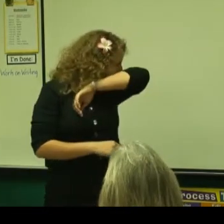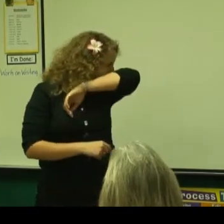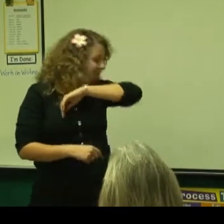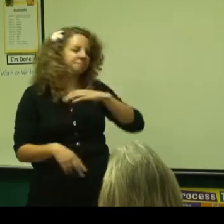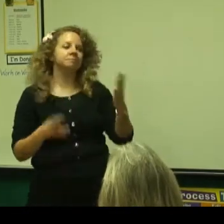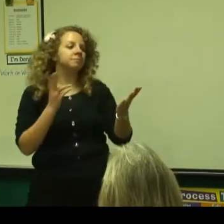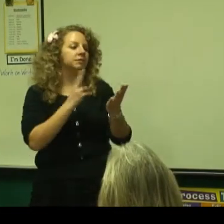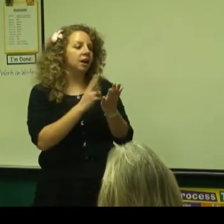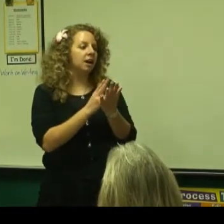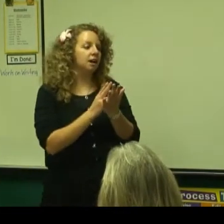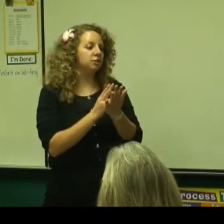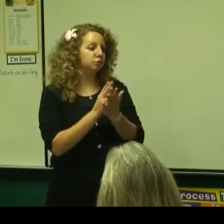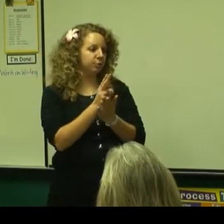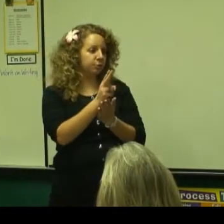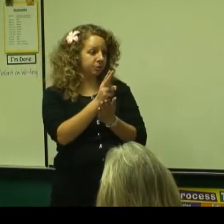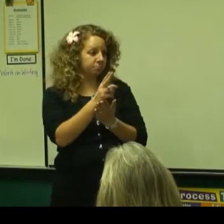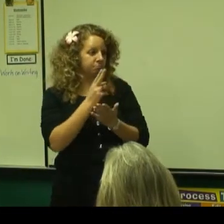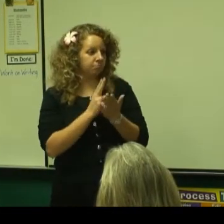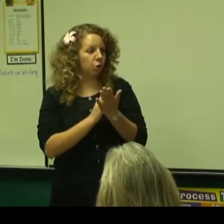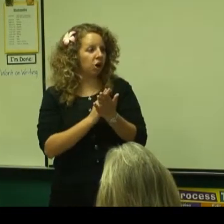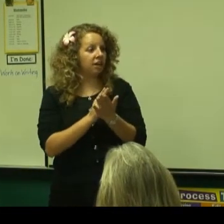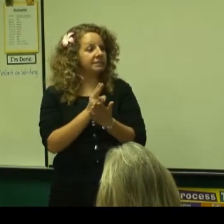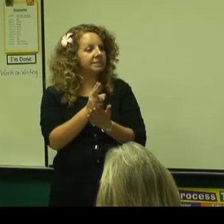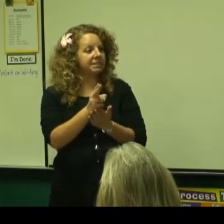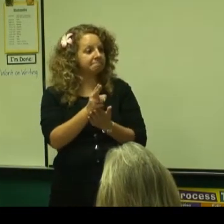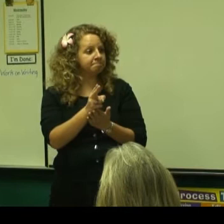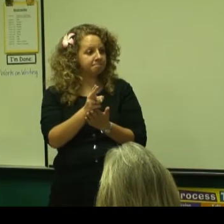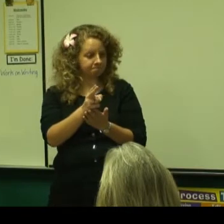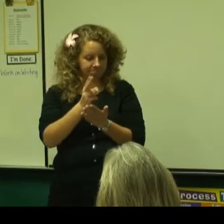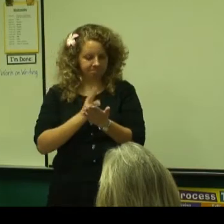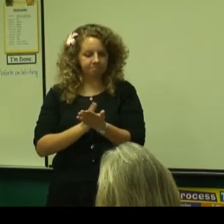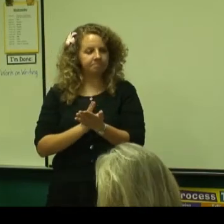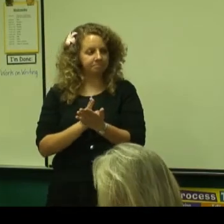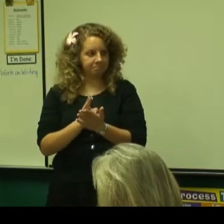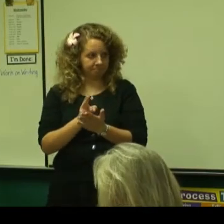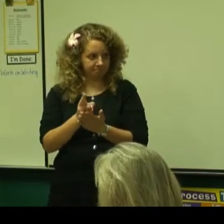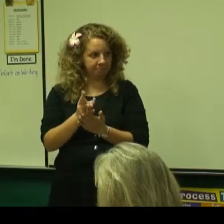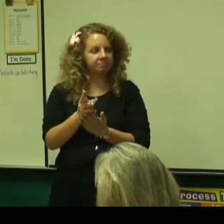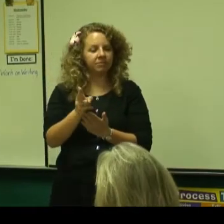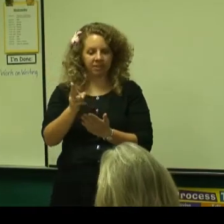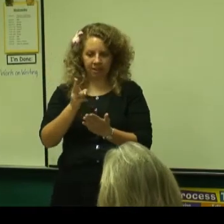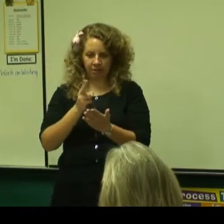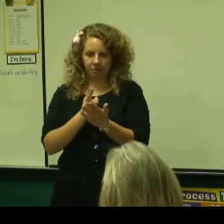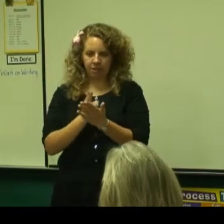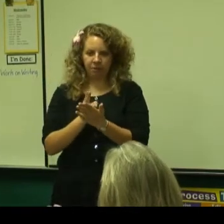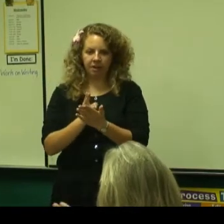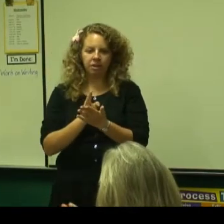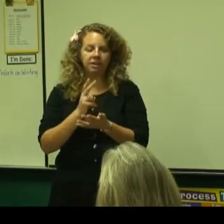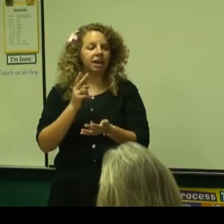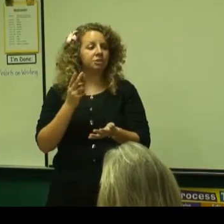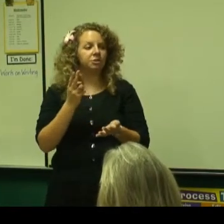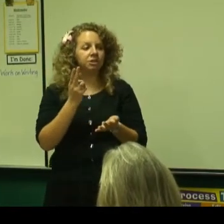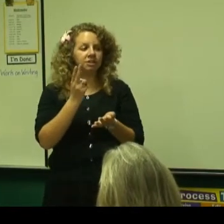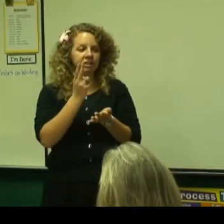the time. Truth or truth honesty. Or honesty. Okay. Yeah, you can do it that way. Yeah, so there's a